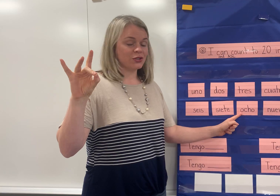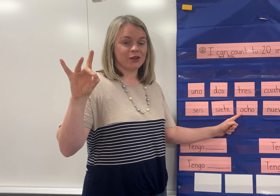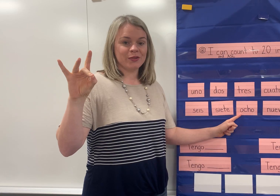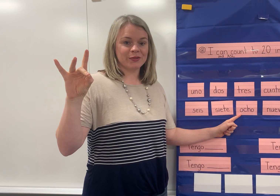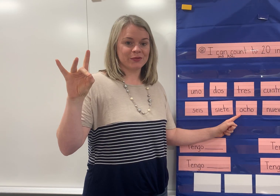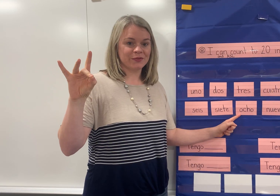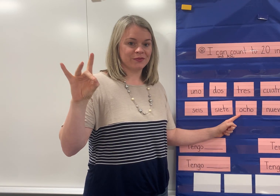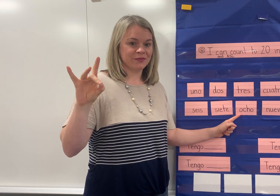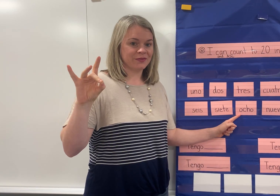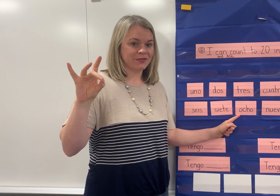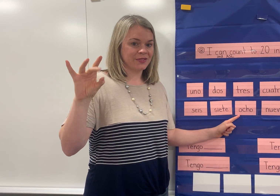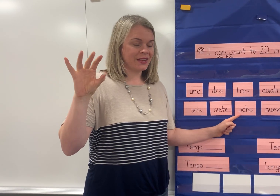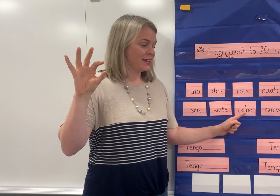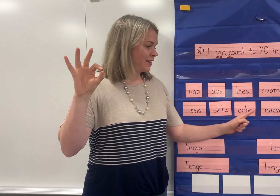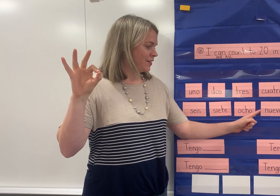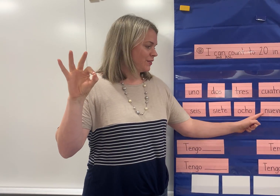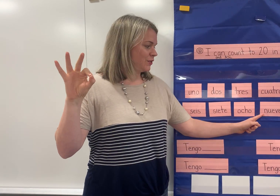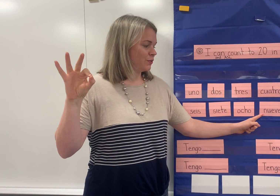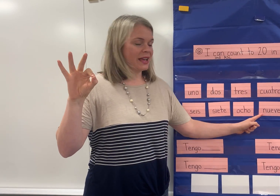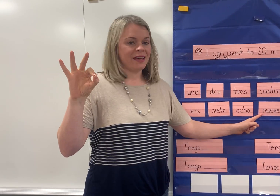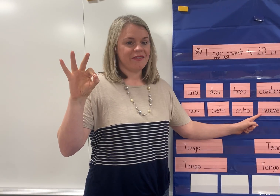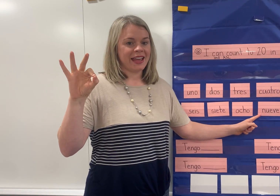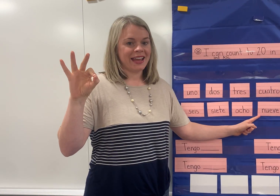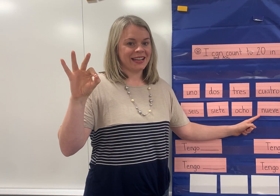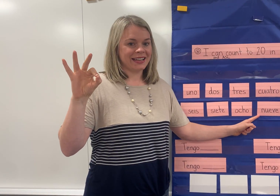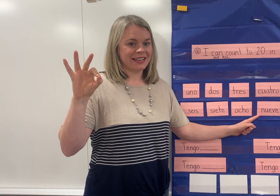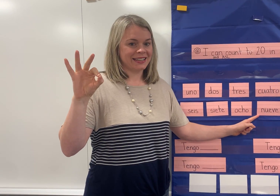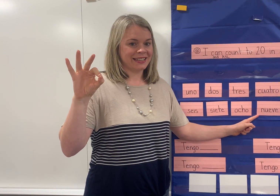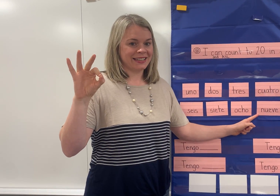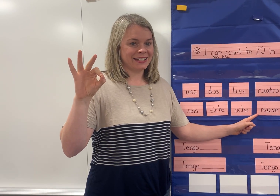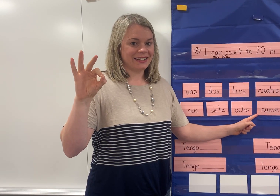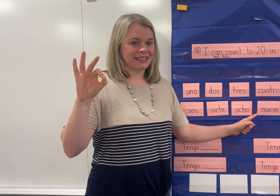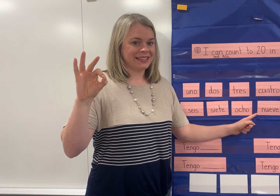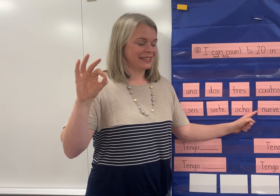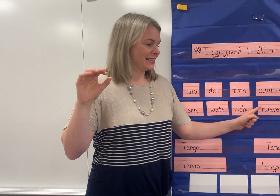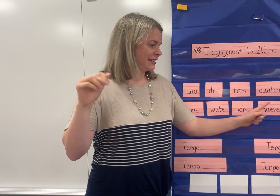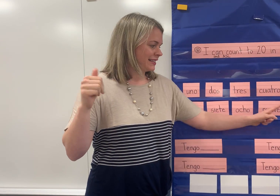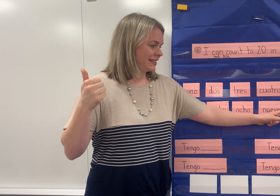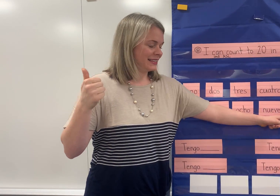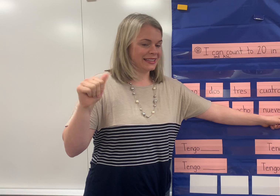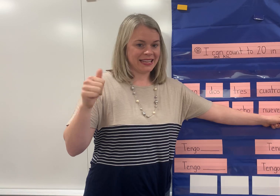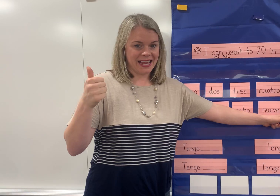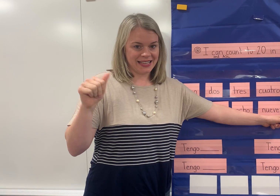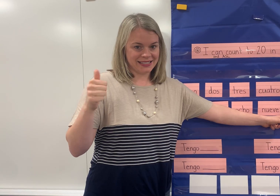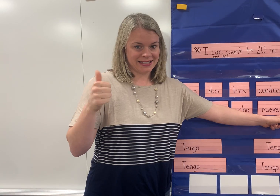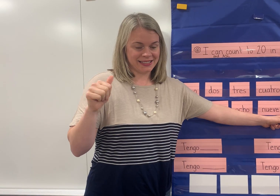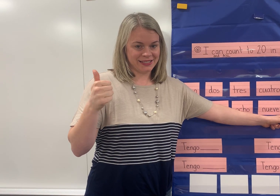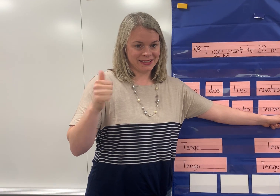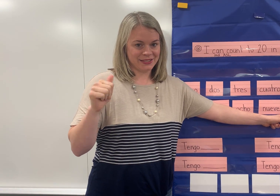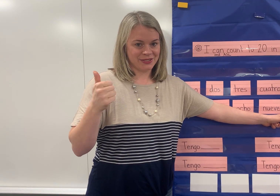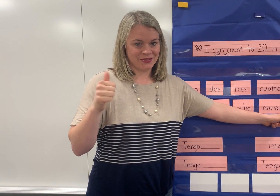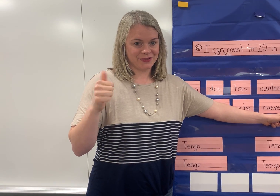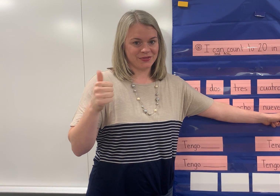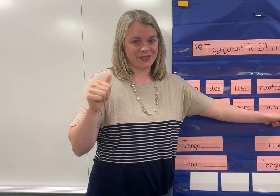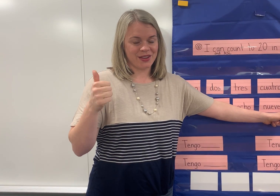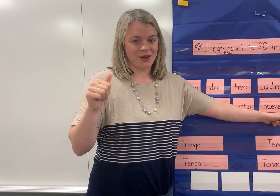8, 9, 10.